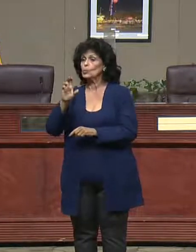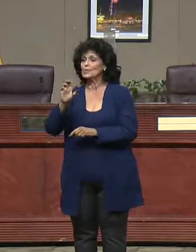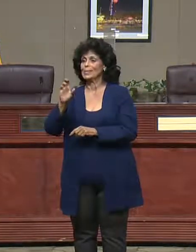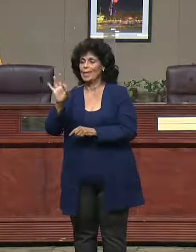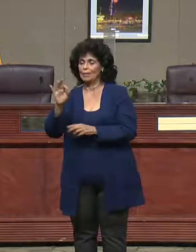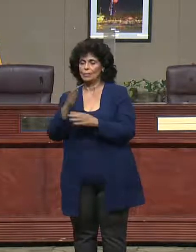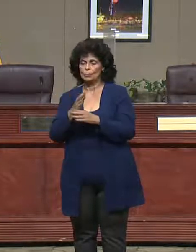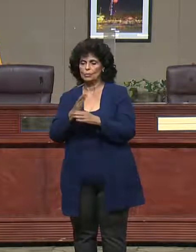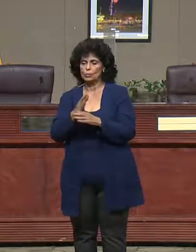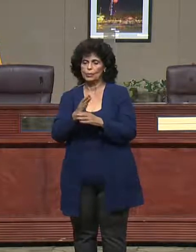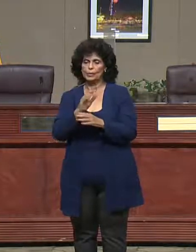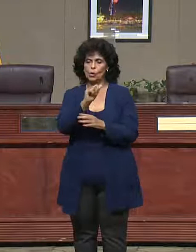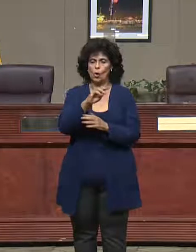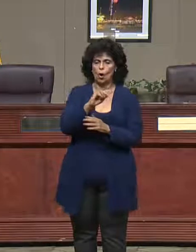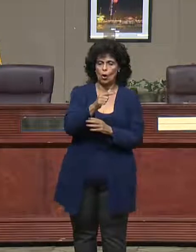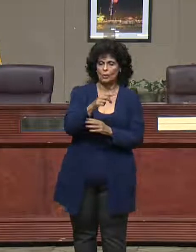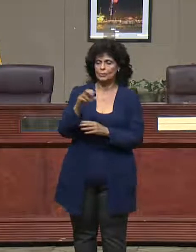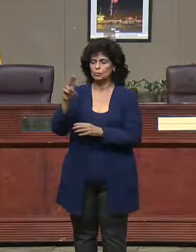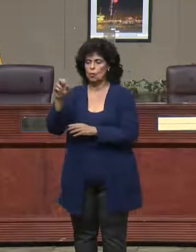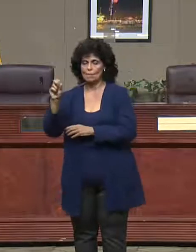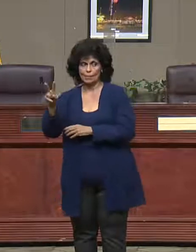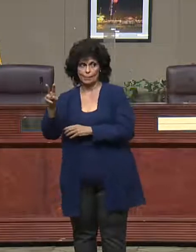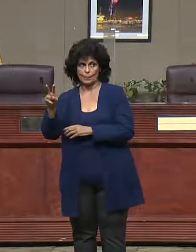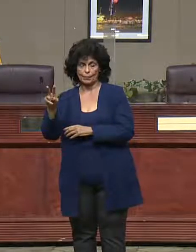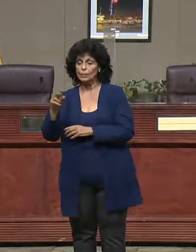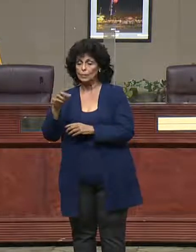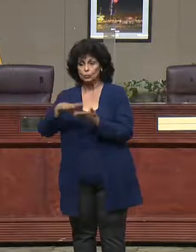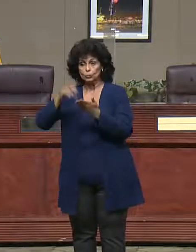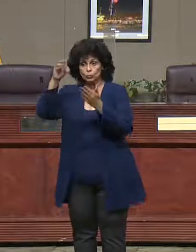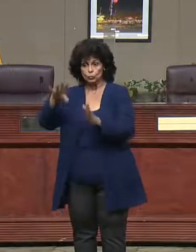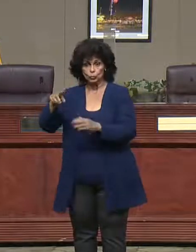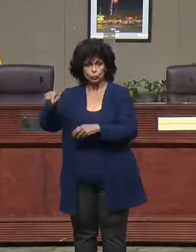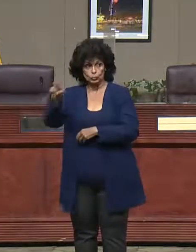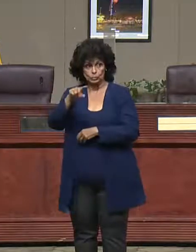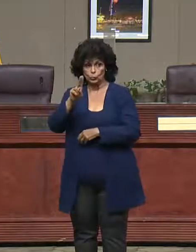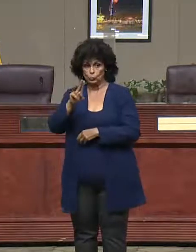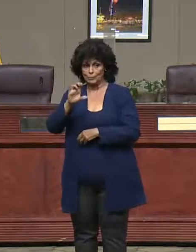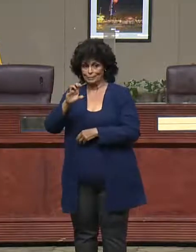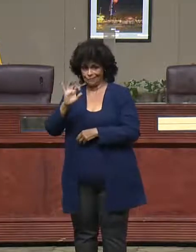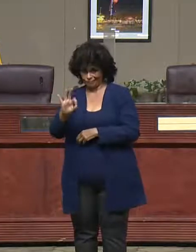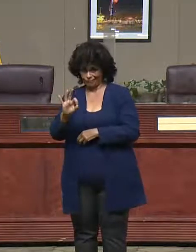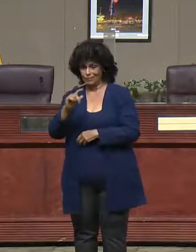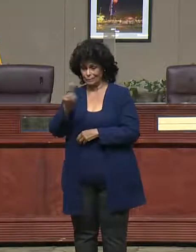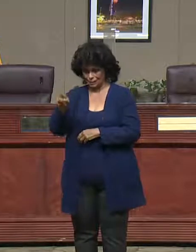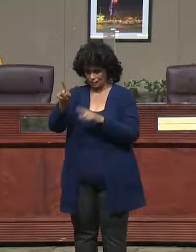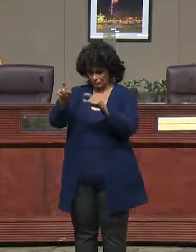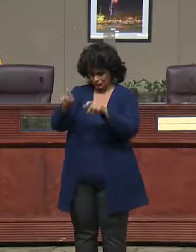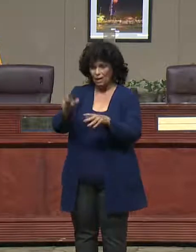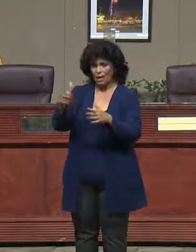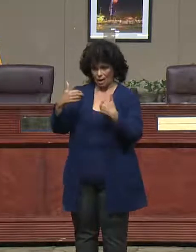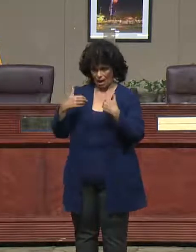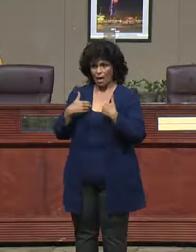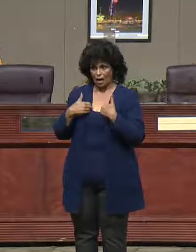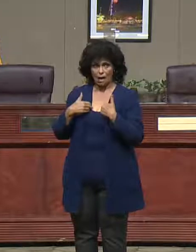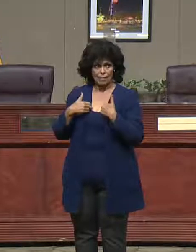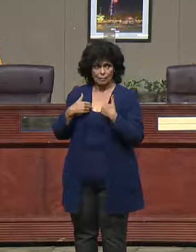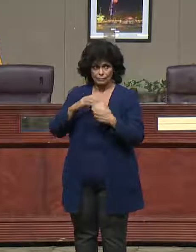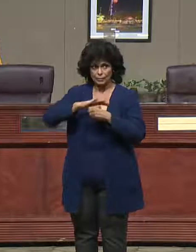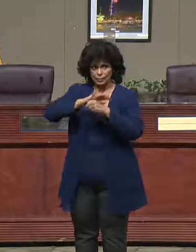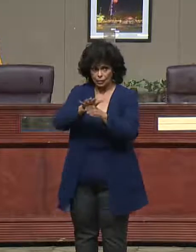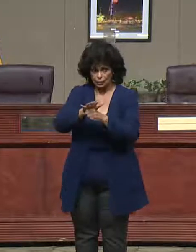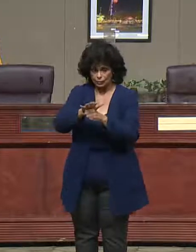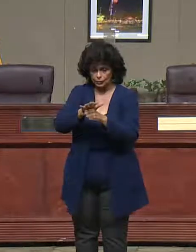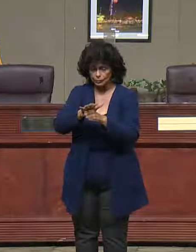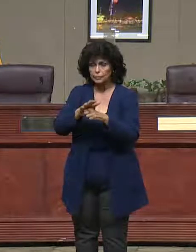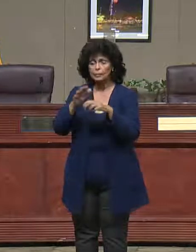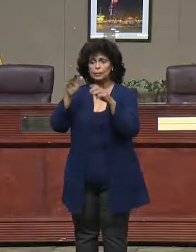and November? When students tested positive, are they advised to inform the university by the health department? Could you